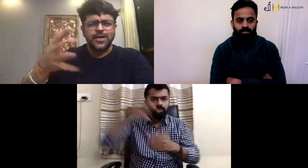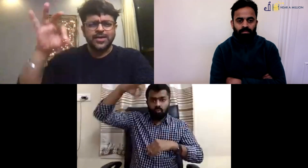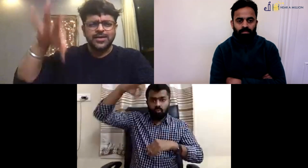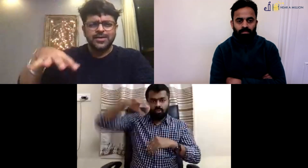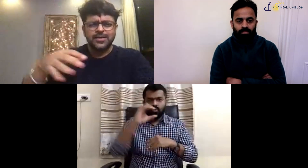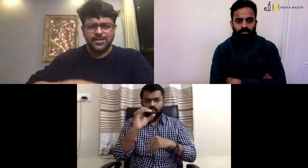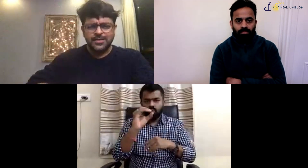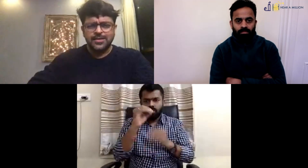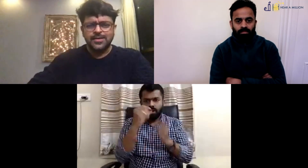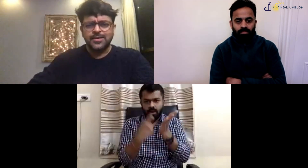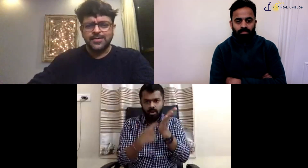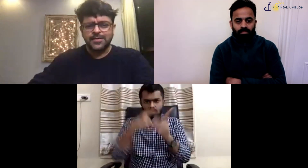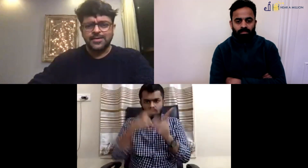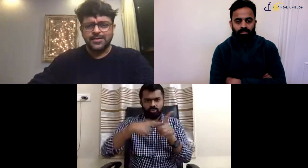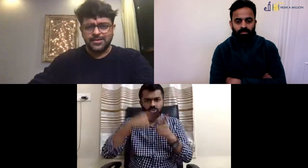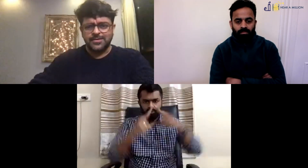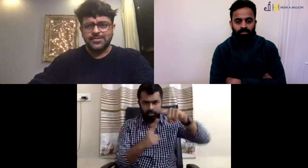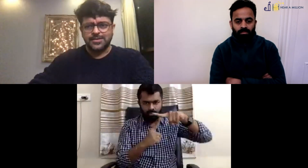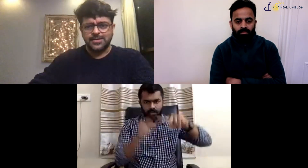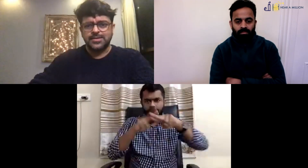Okay, what does the sign mean?